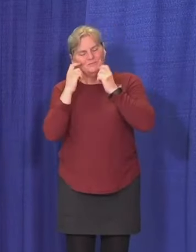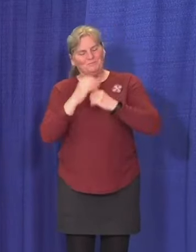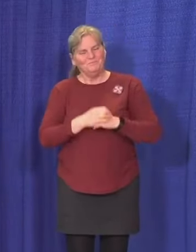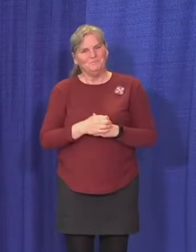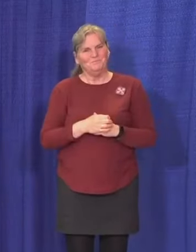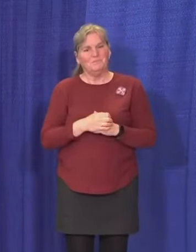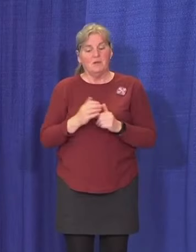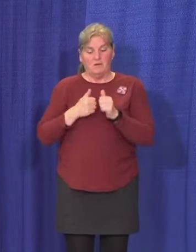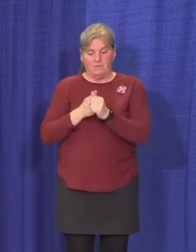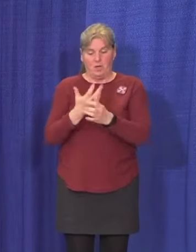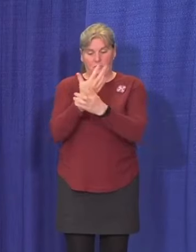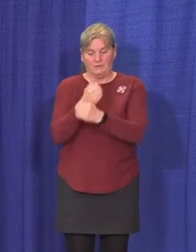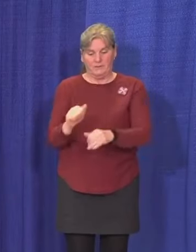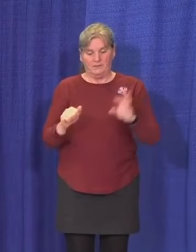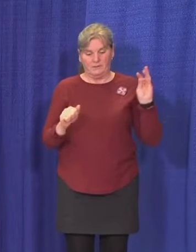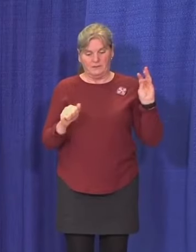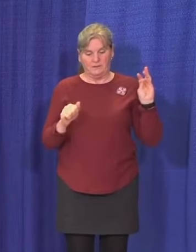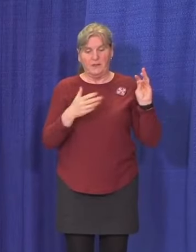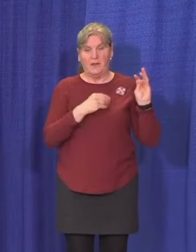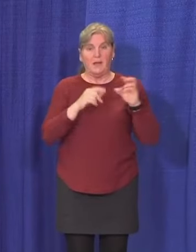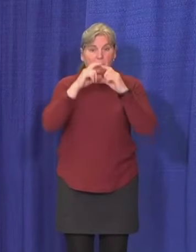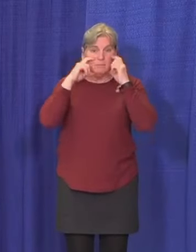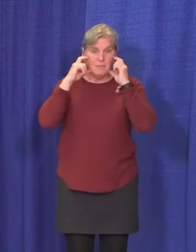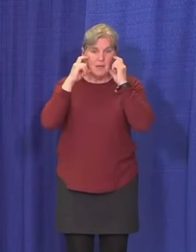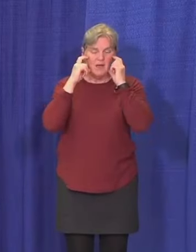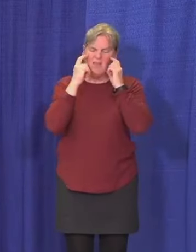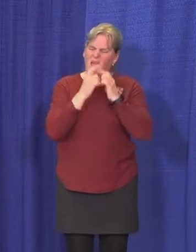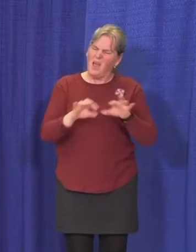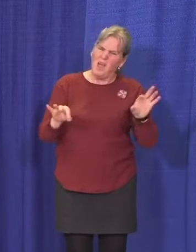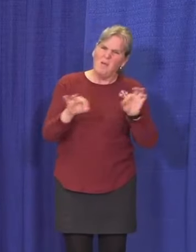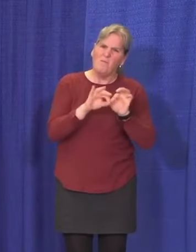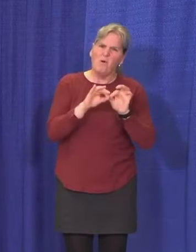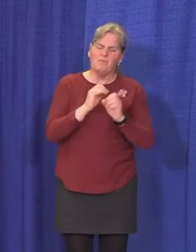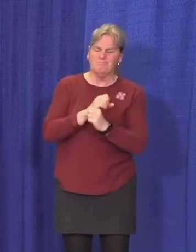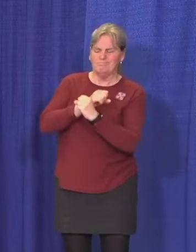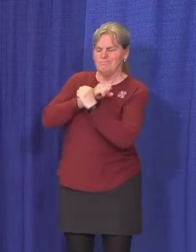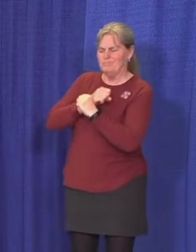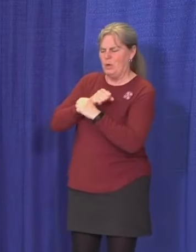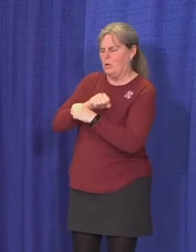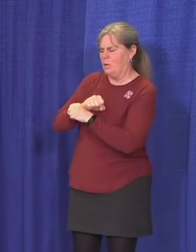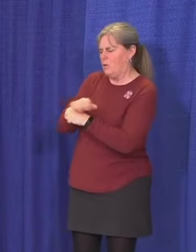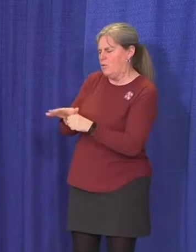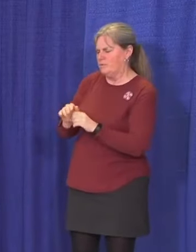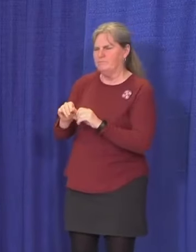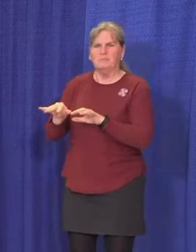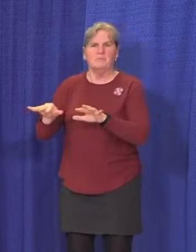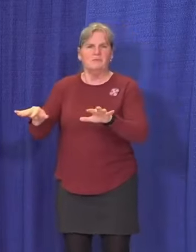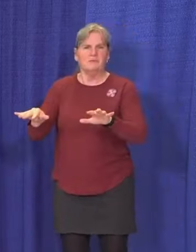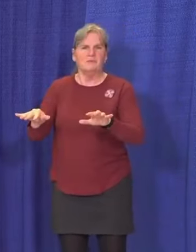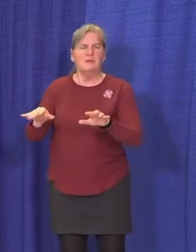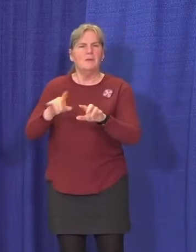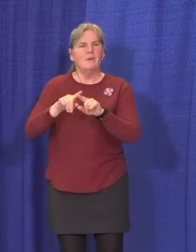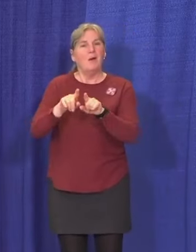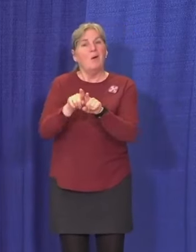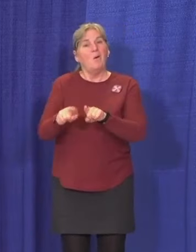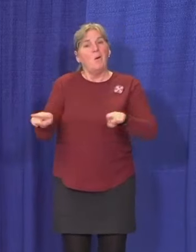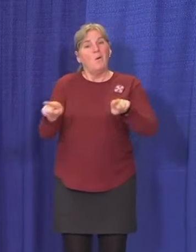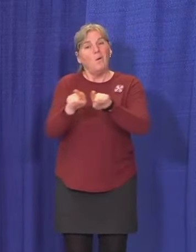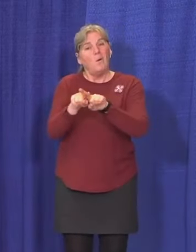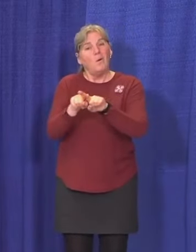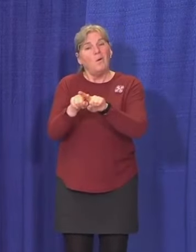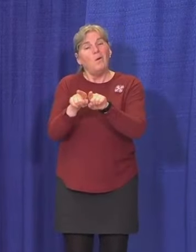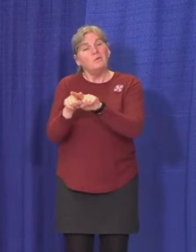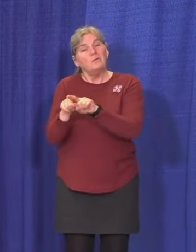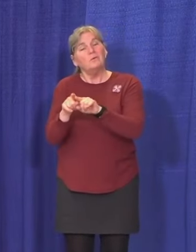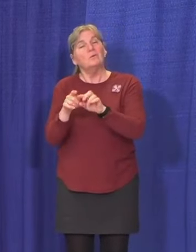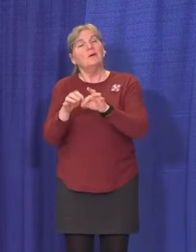Following the safe 6 and masking up is the best way to prevent the spread of COVID-19. But getting vaccinated will